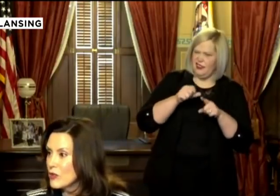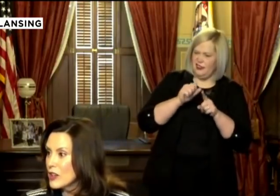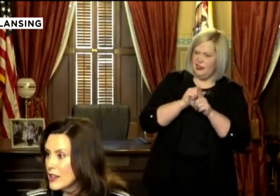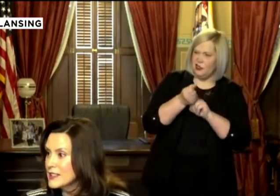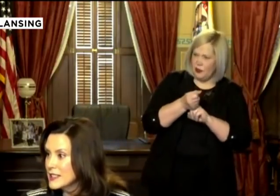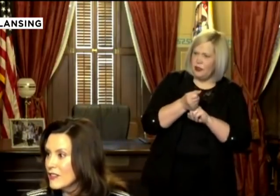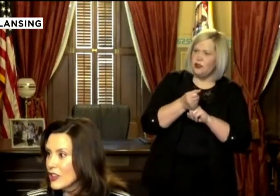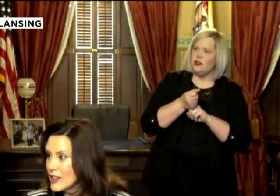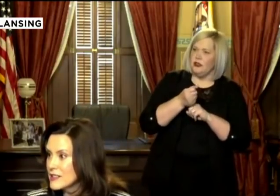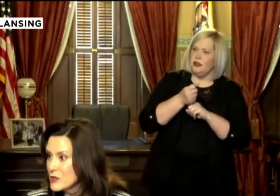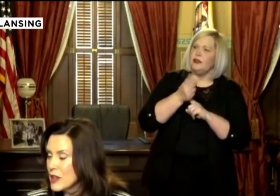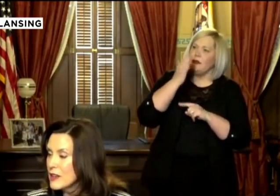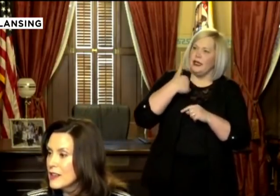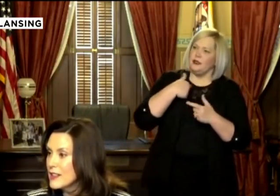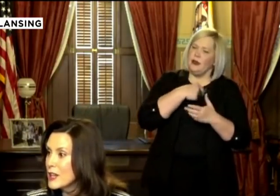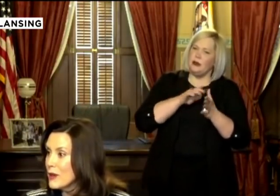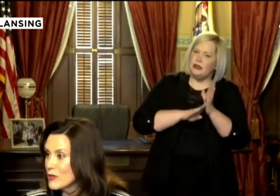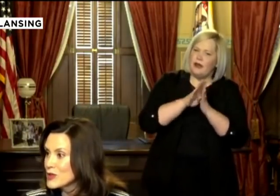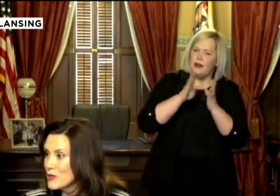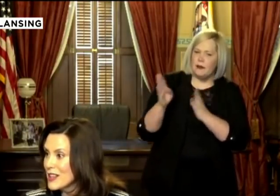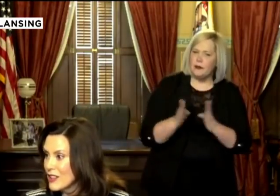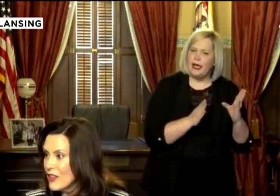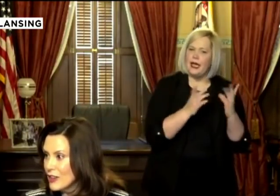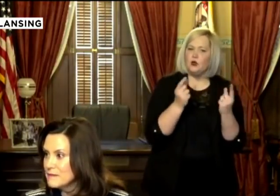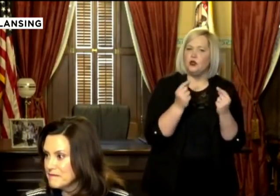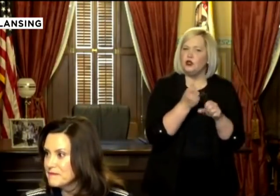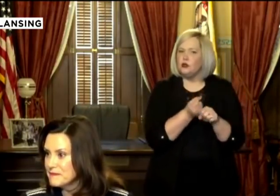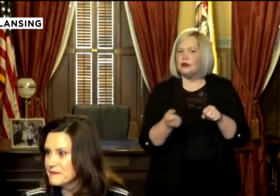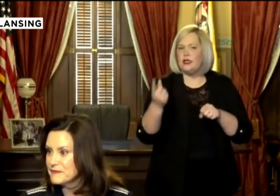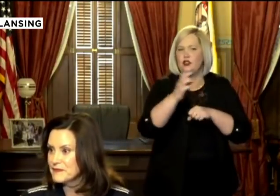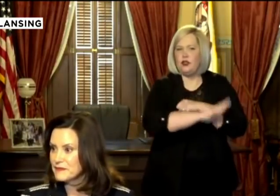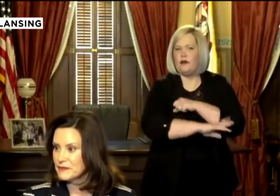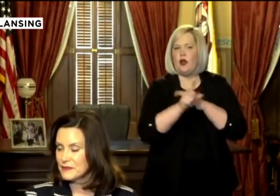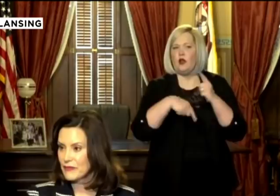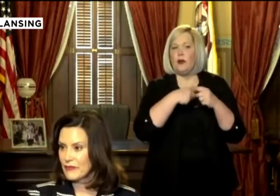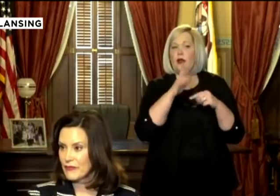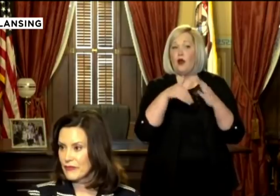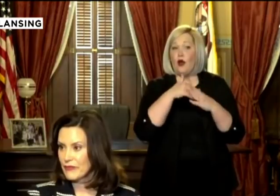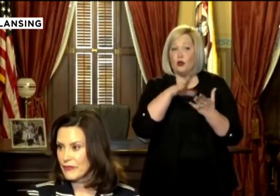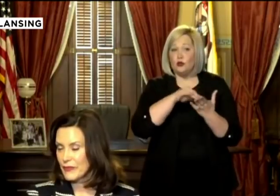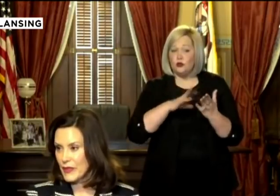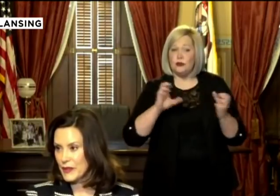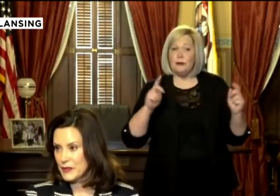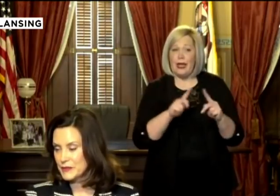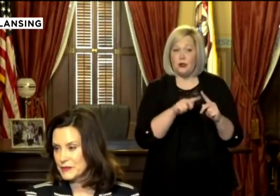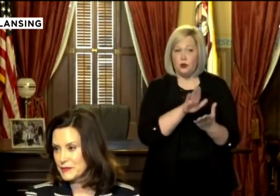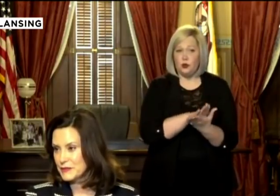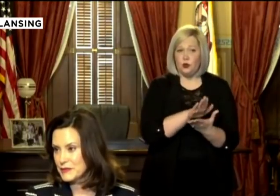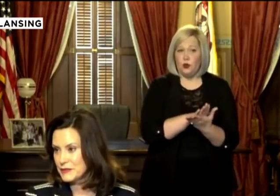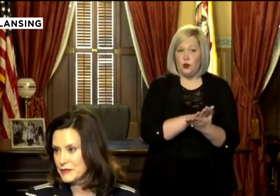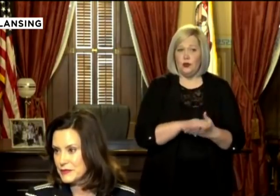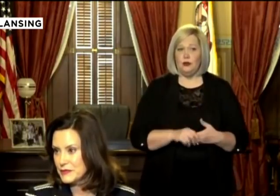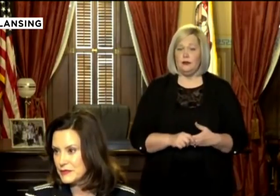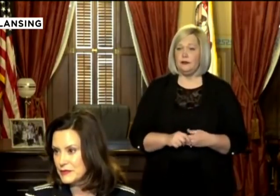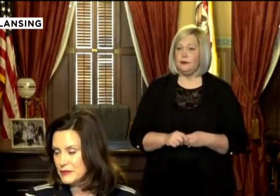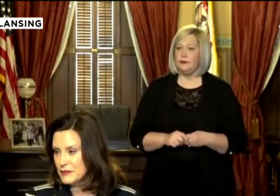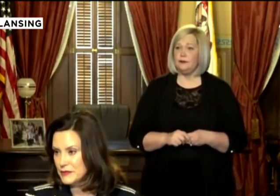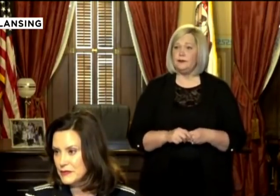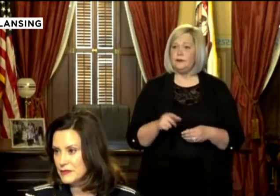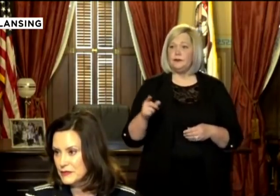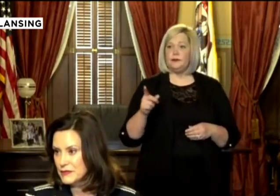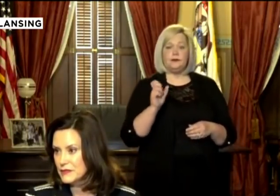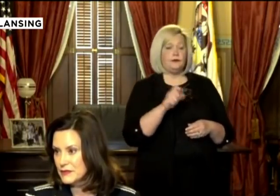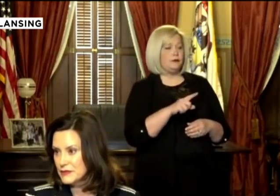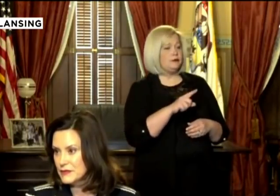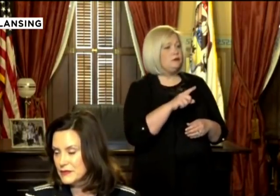additional supports that we're going to need to give our kids as we think about resuming in the fall. You mentioned the fall